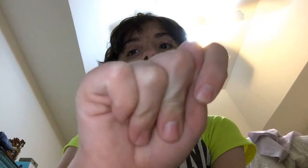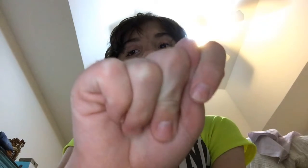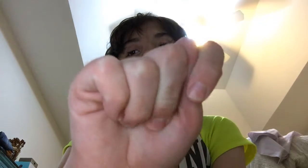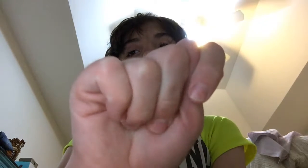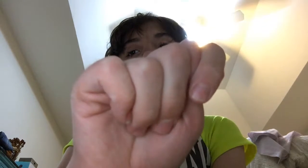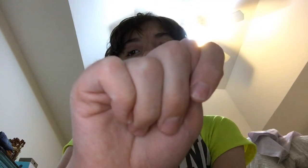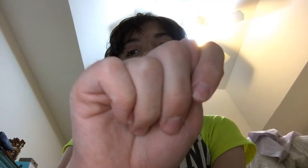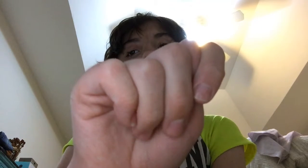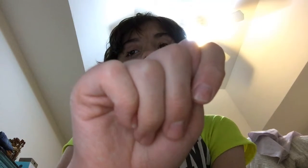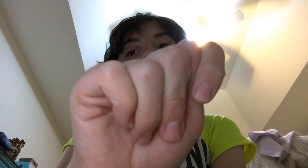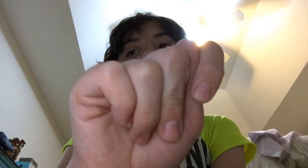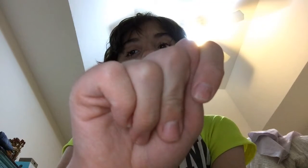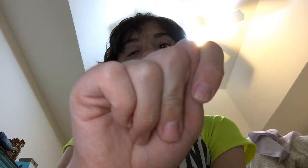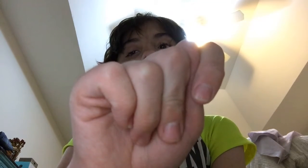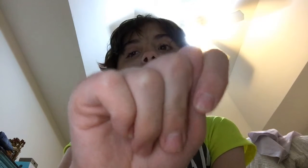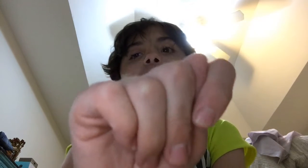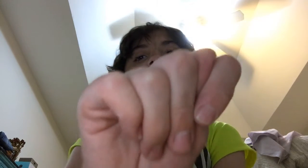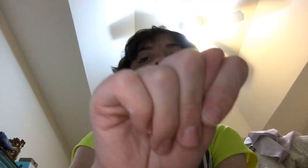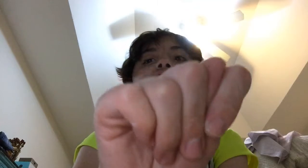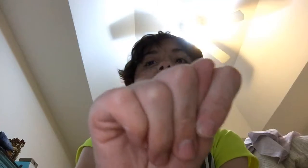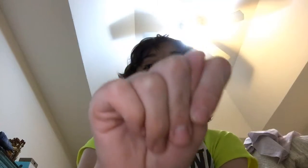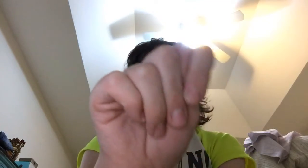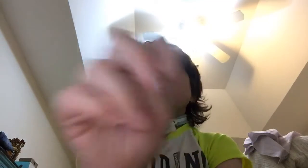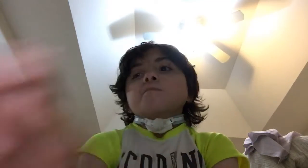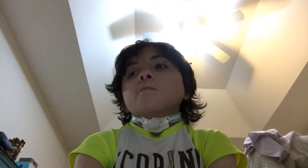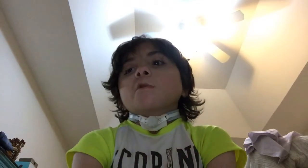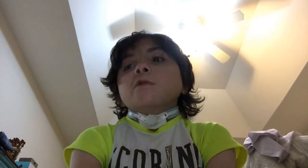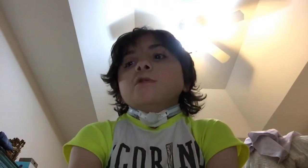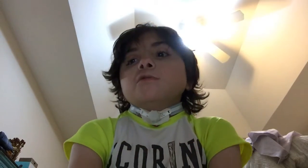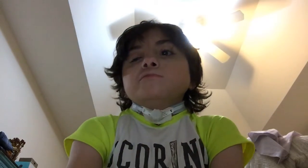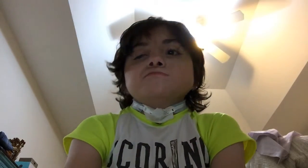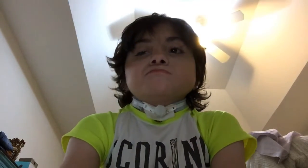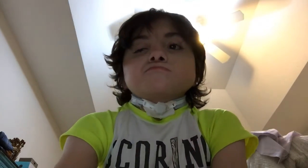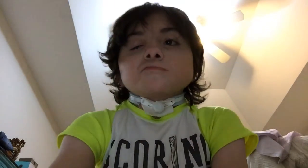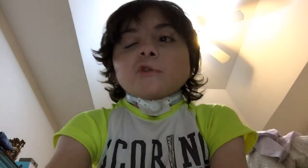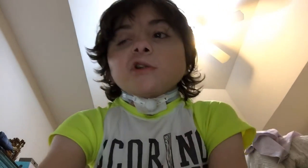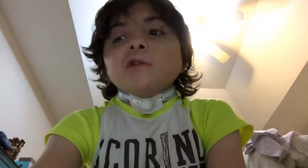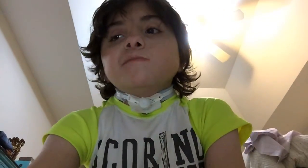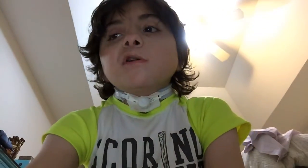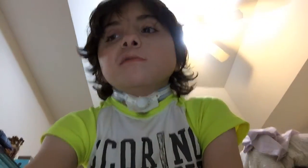Yeah, so bye.